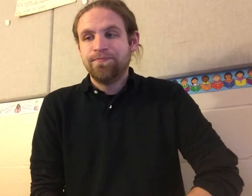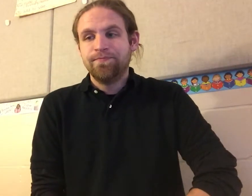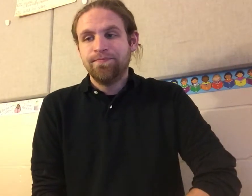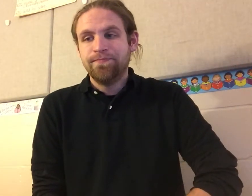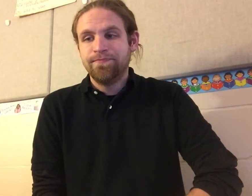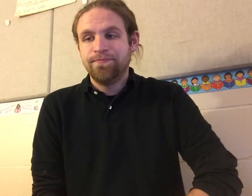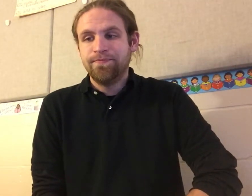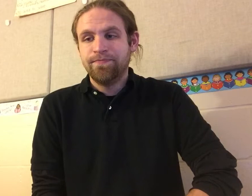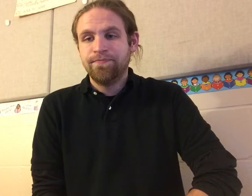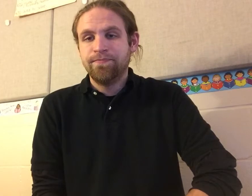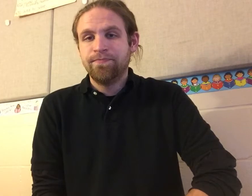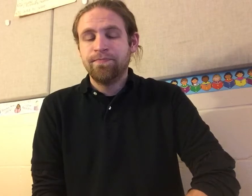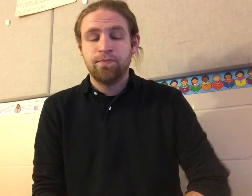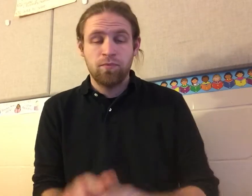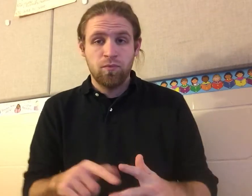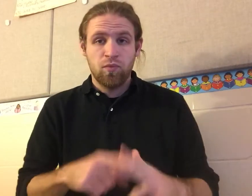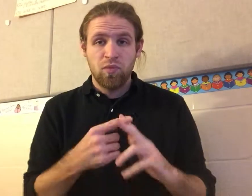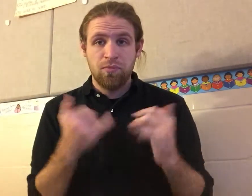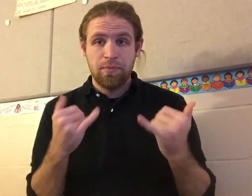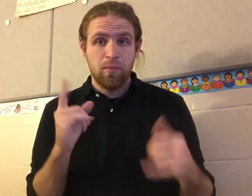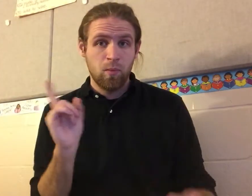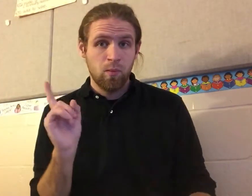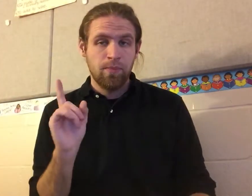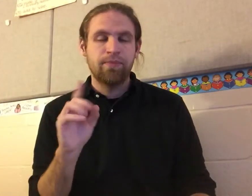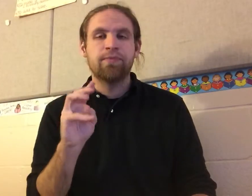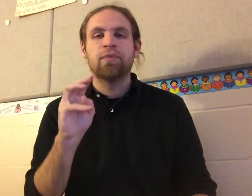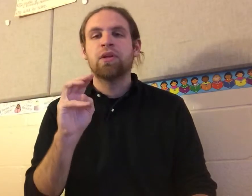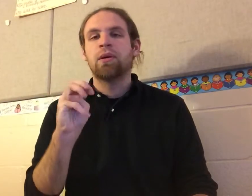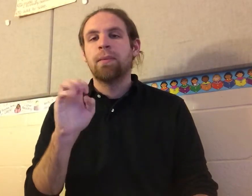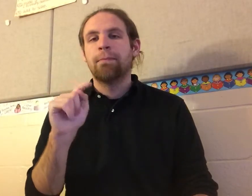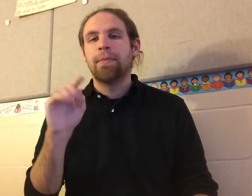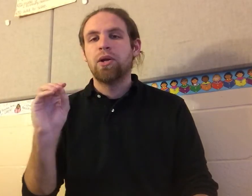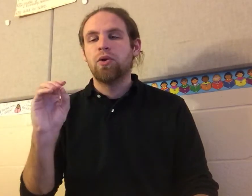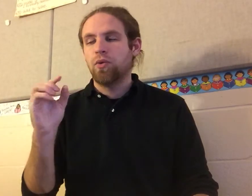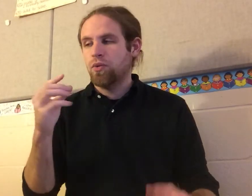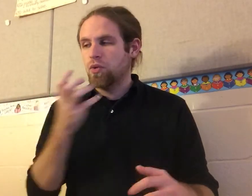We'll start today by looking at meadow grasslands.